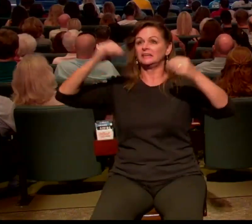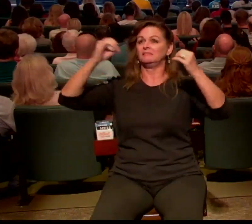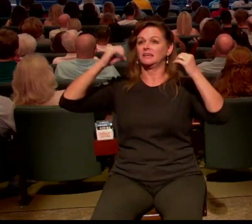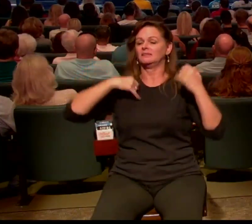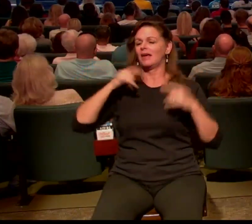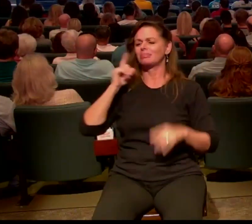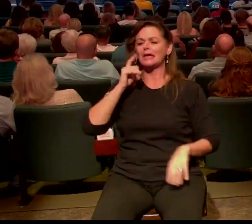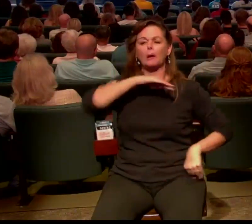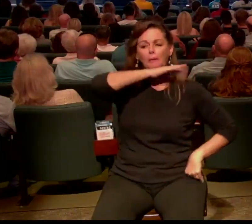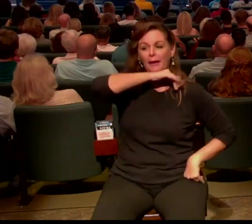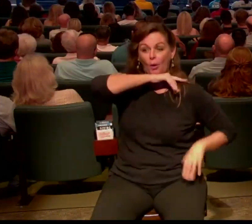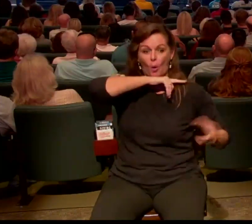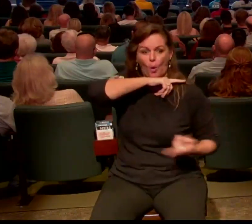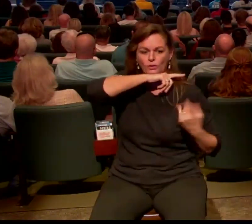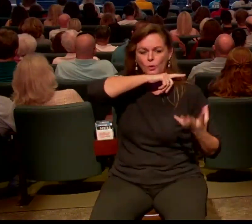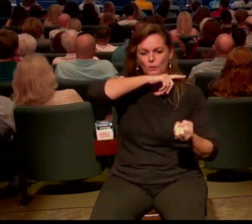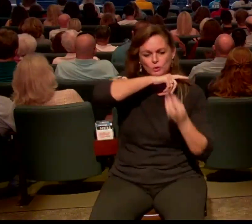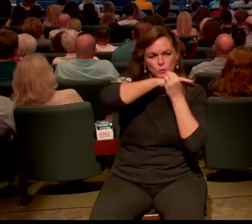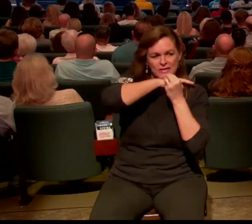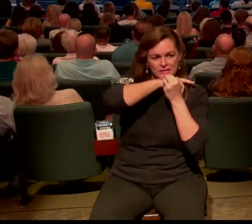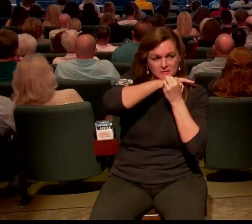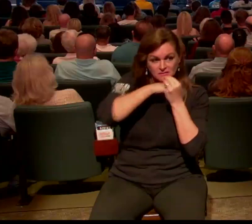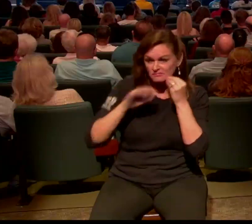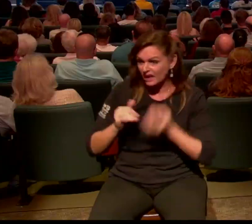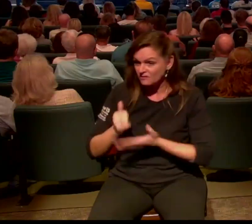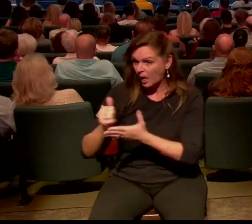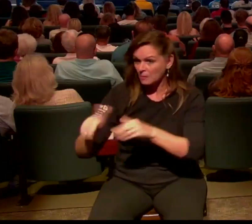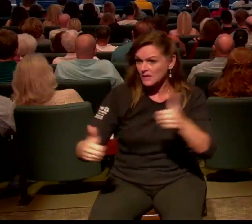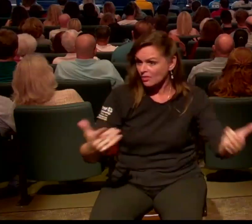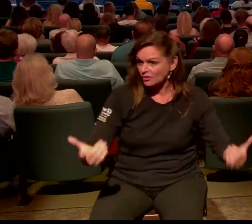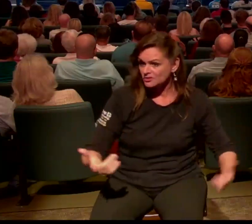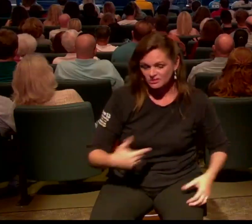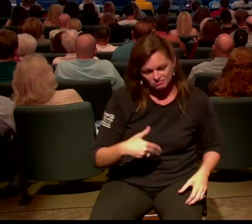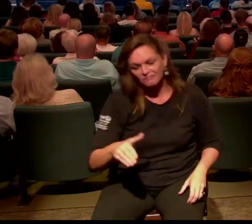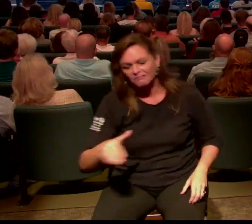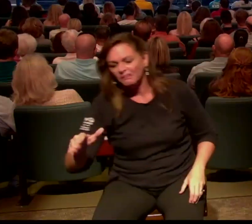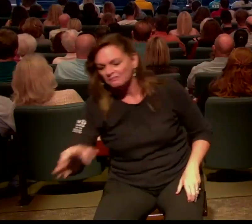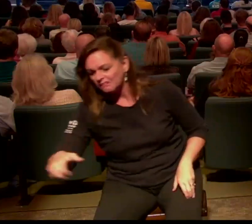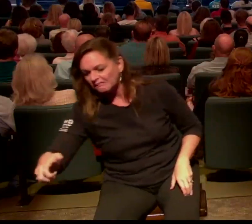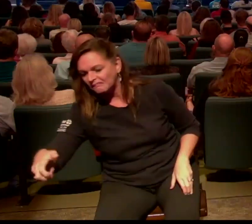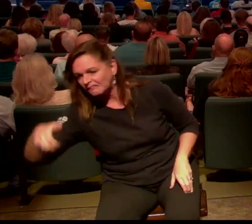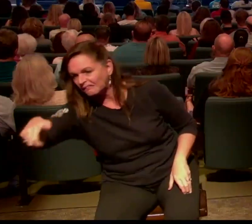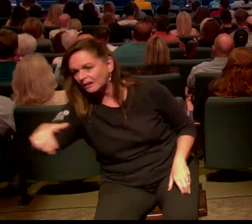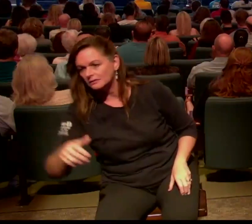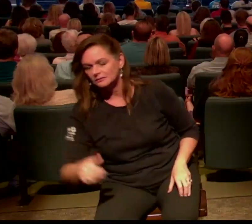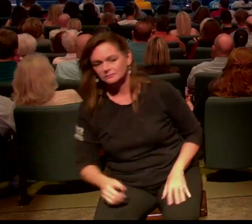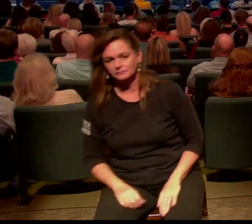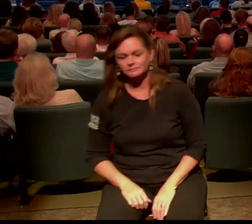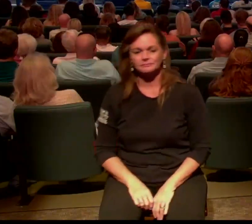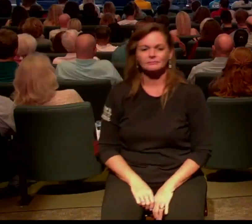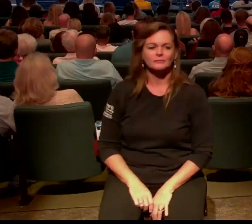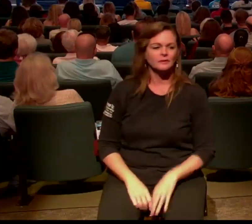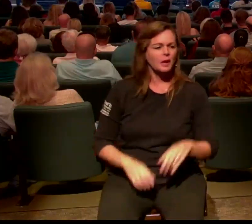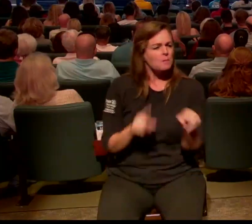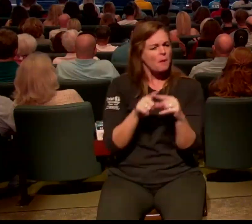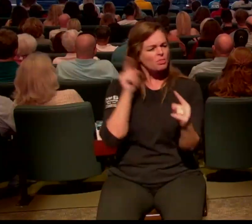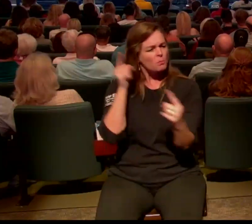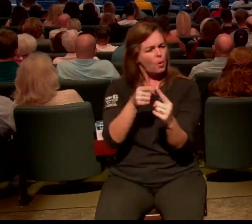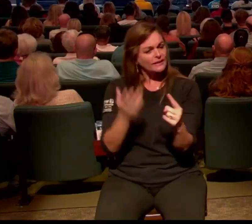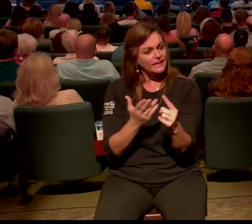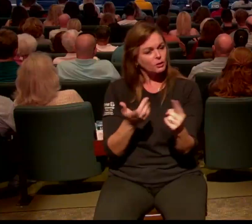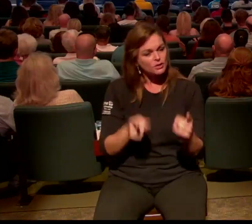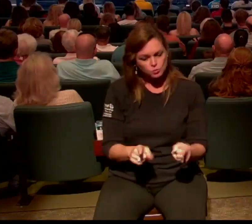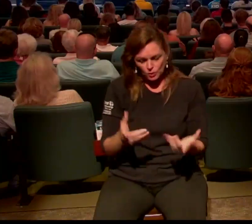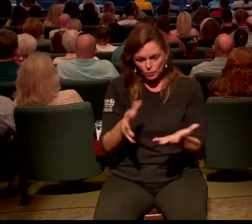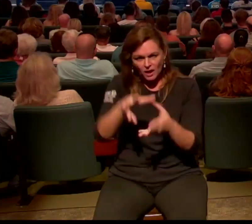me. The service begins when we leave here. Are you with me? It's